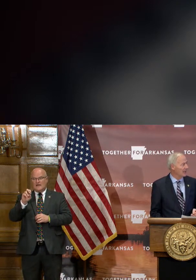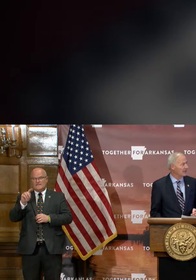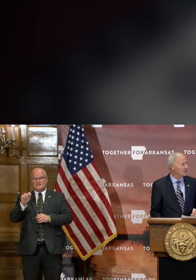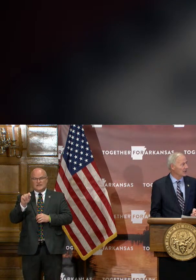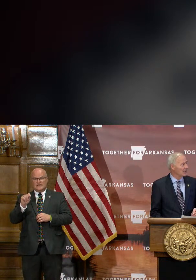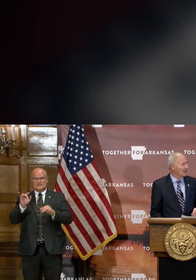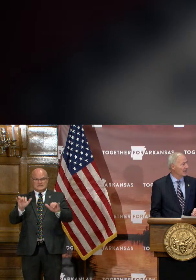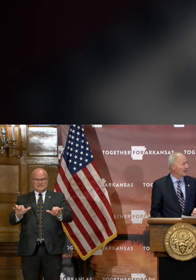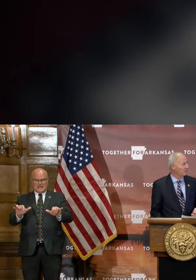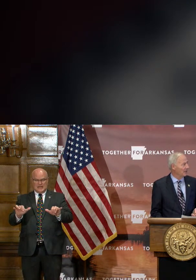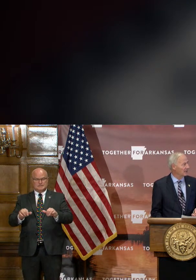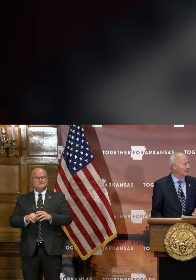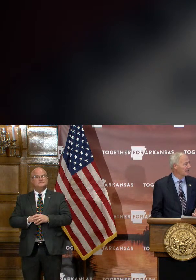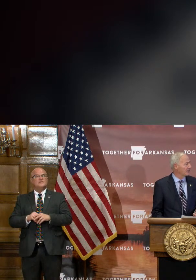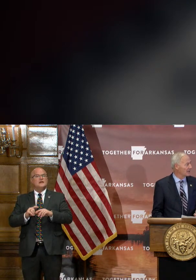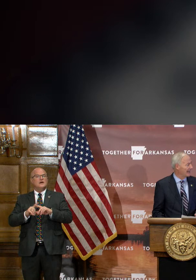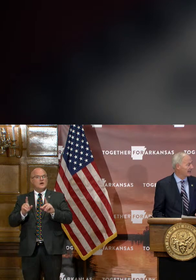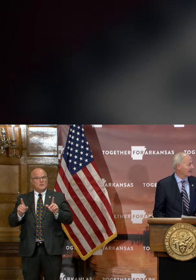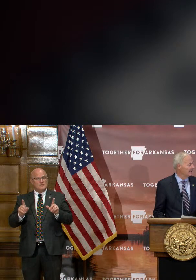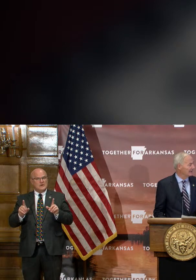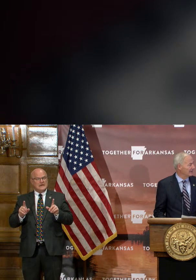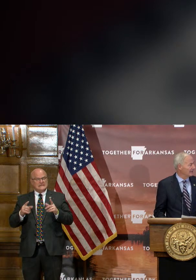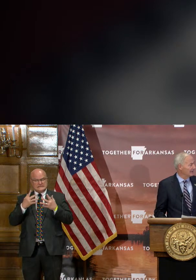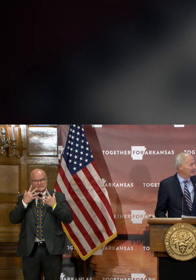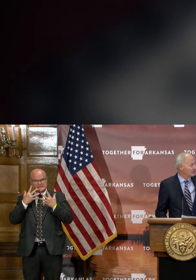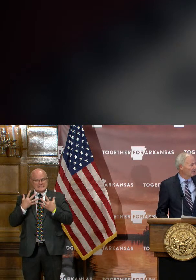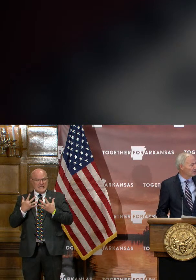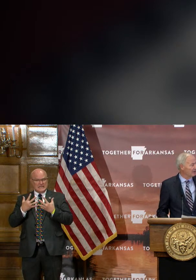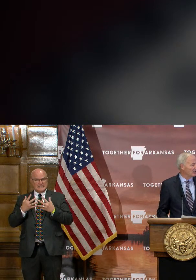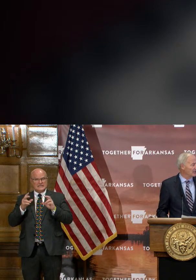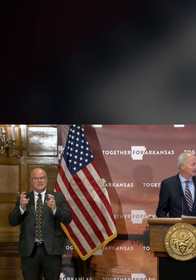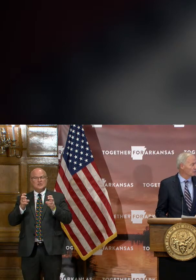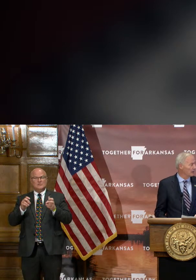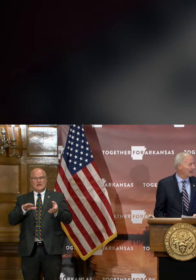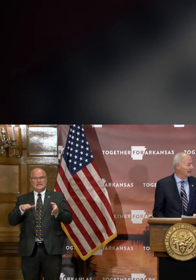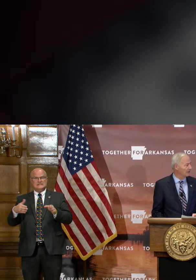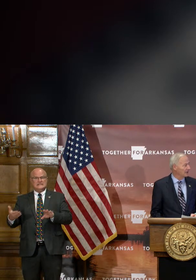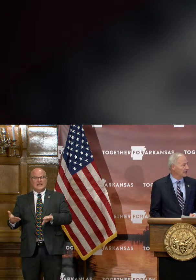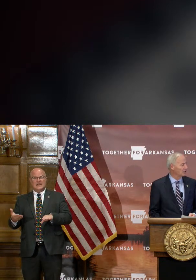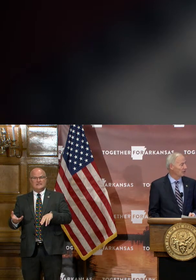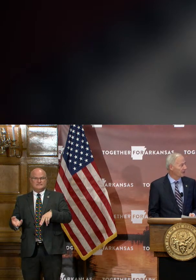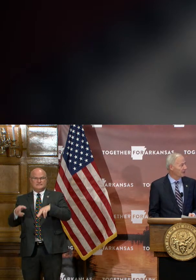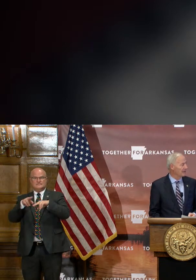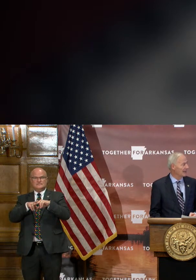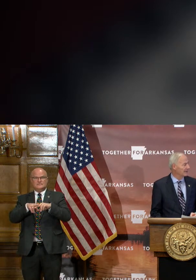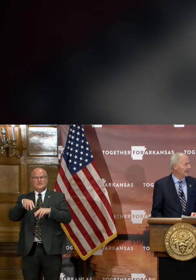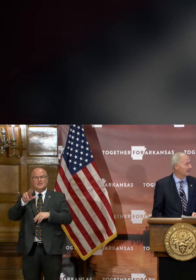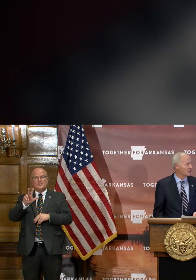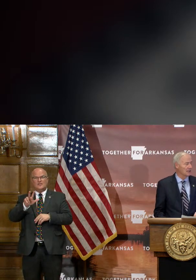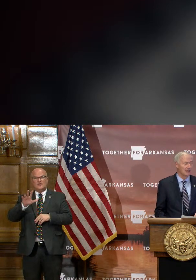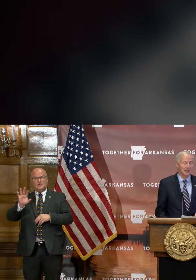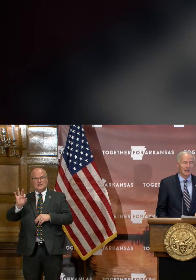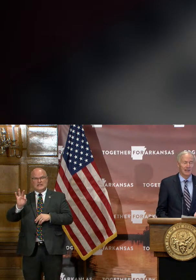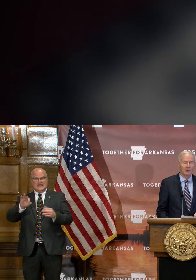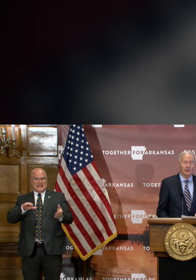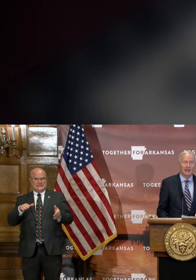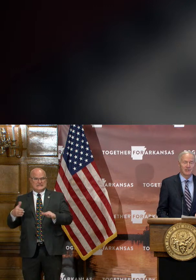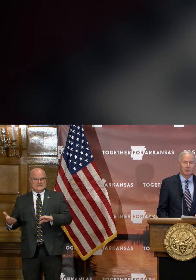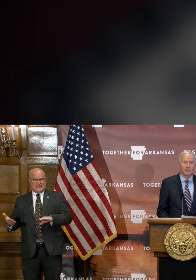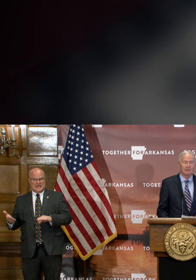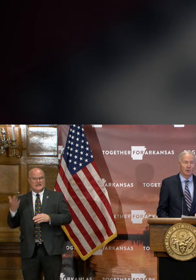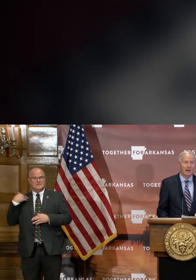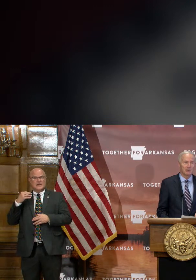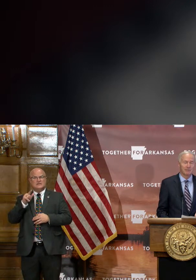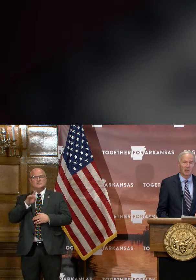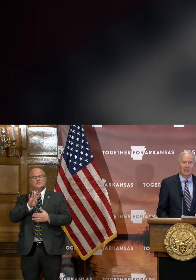no change, but sadly, in terms of our deaths, we have an additional 39 deaths over the